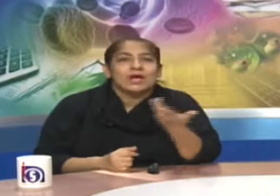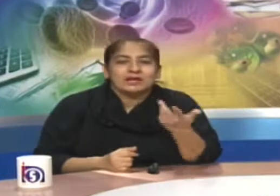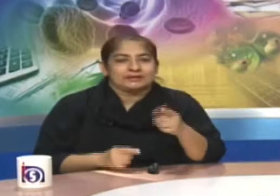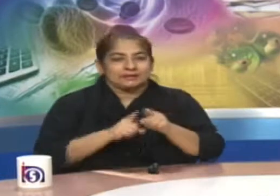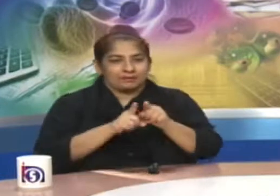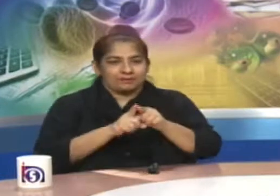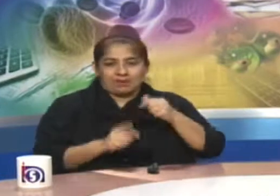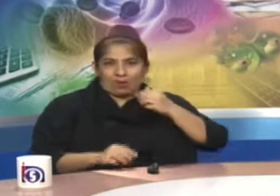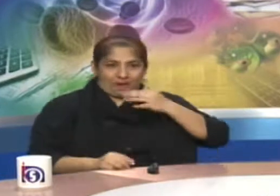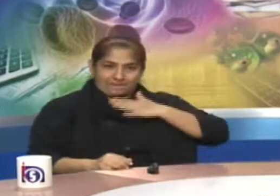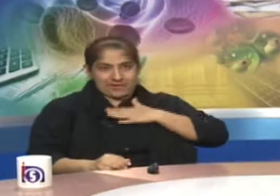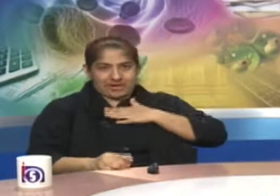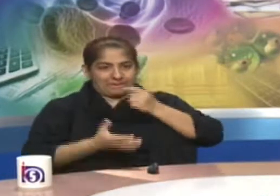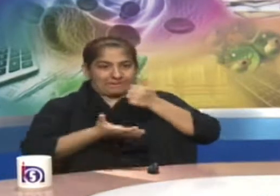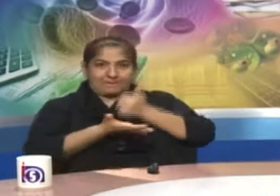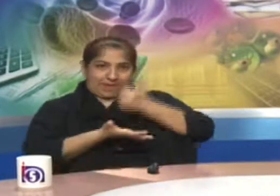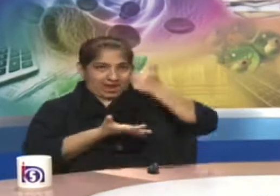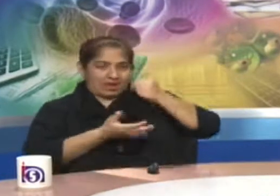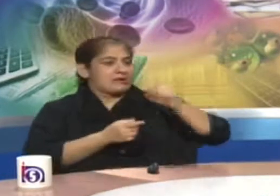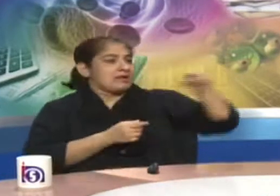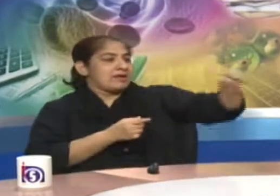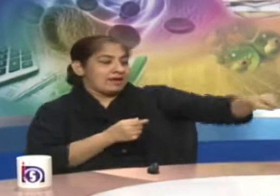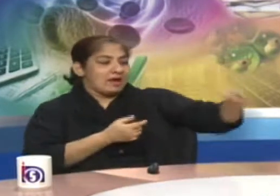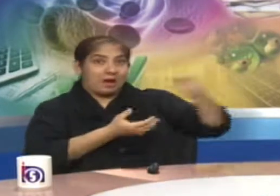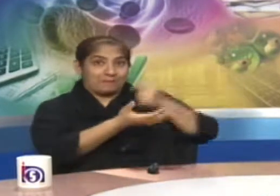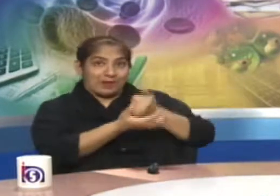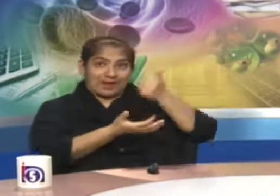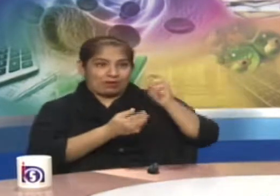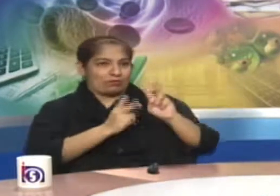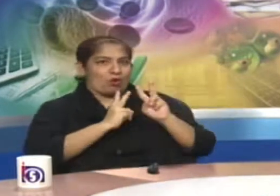It is used by banks every day